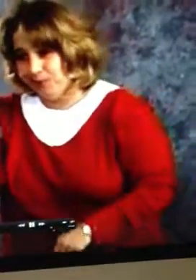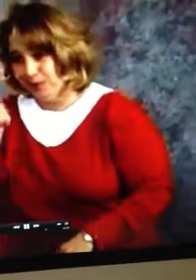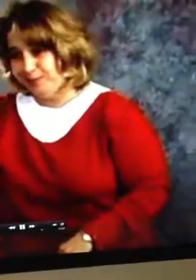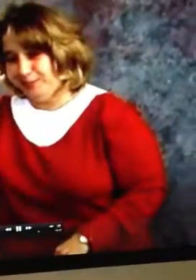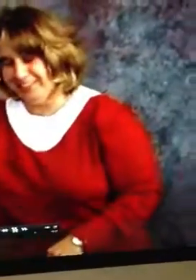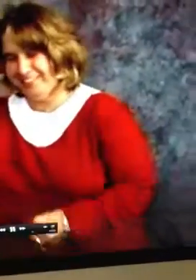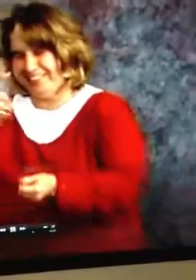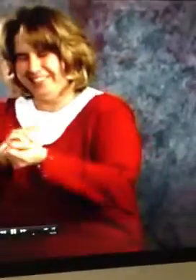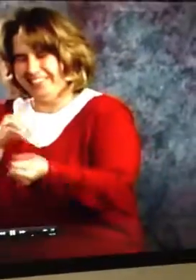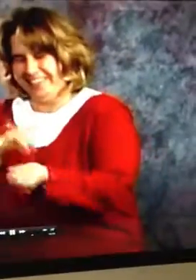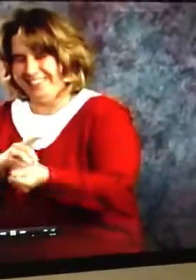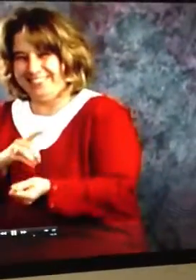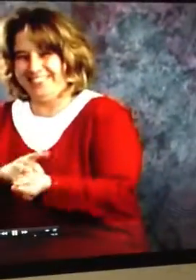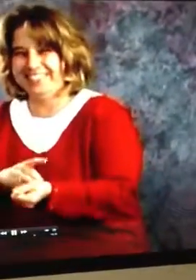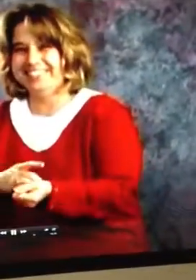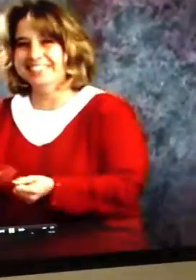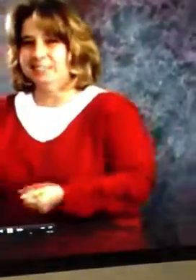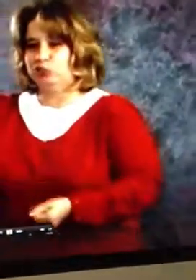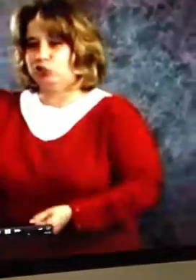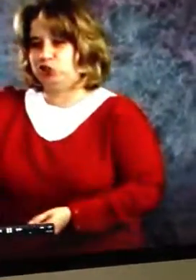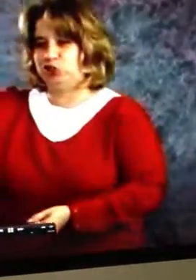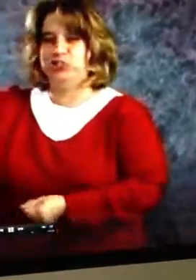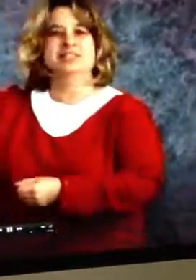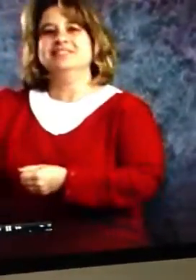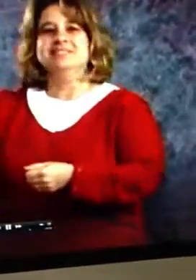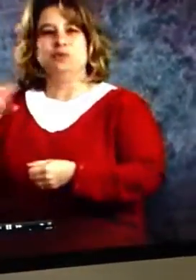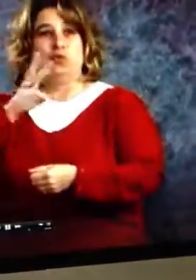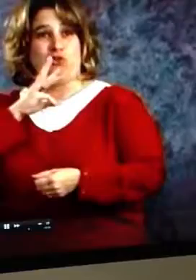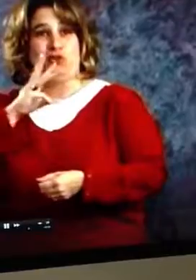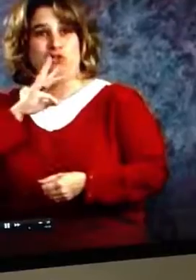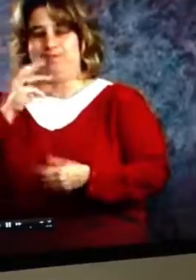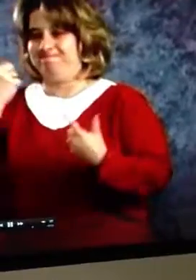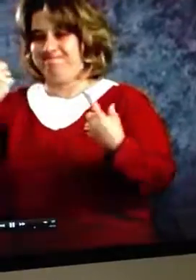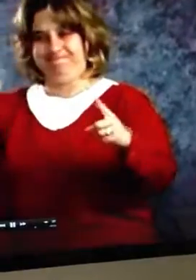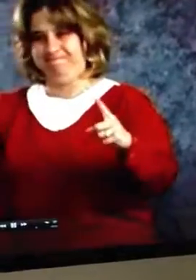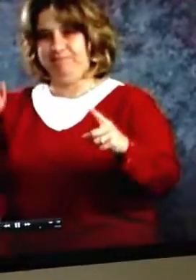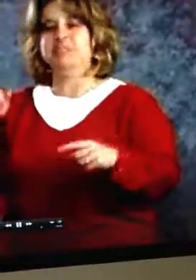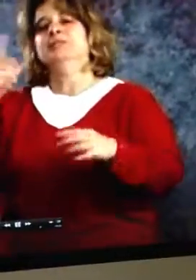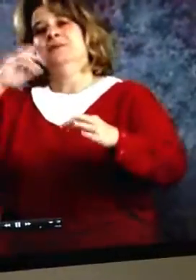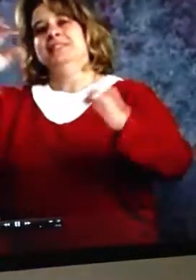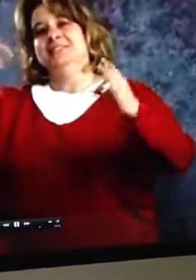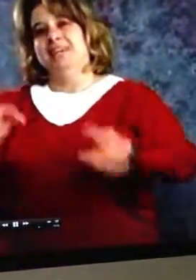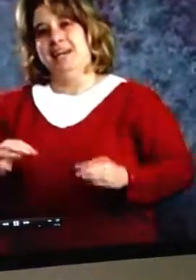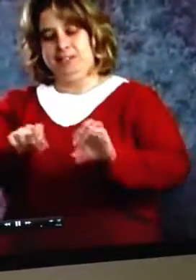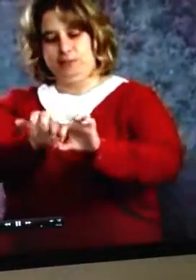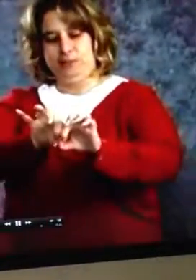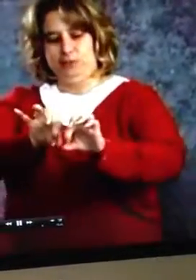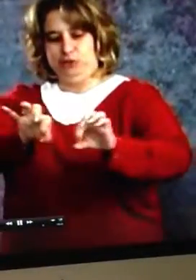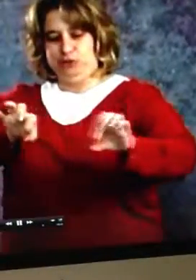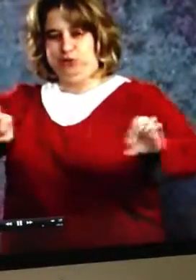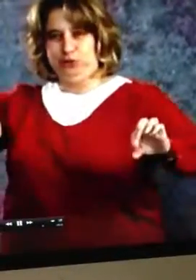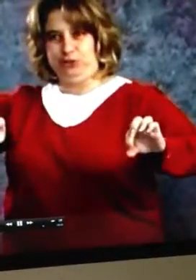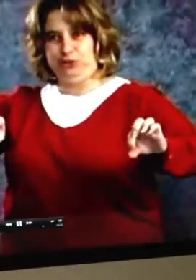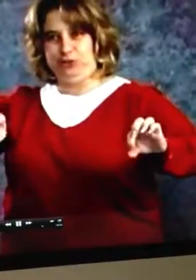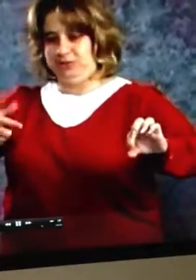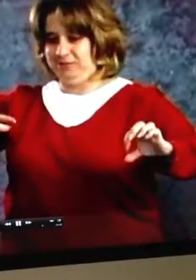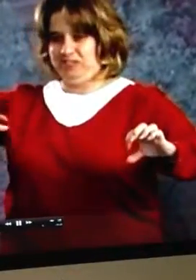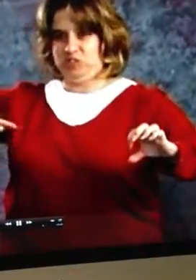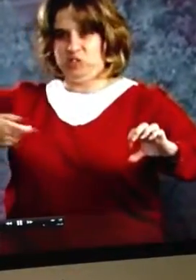And I stood by him and watched over him, and the doctor was pouring water over it. And so they decided to have a